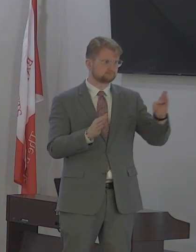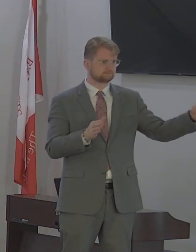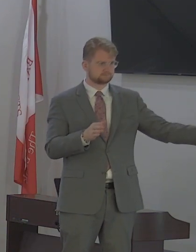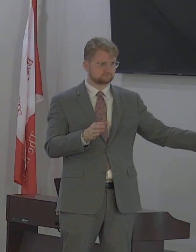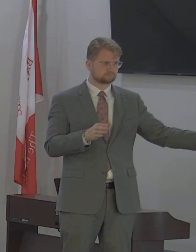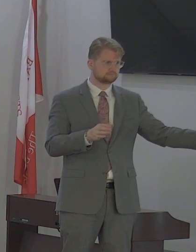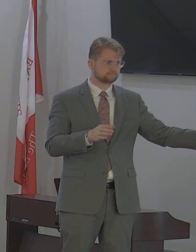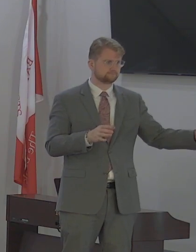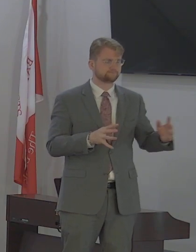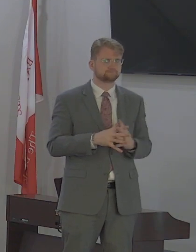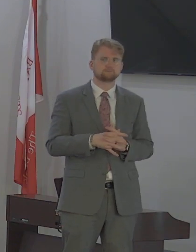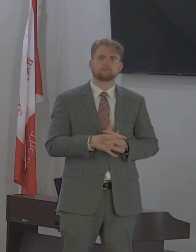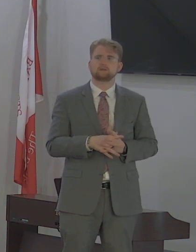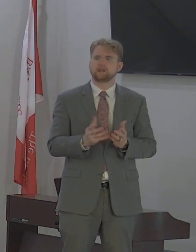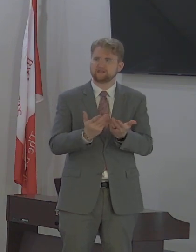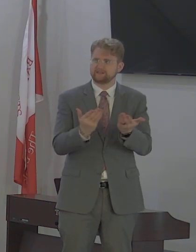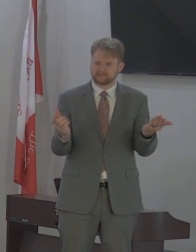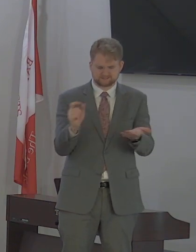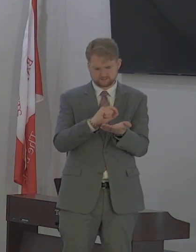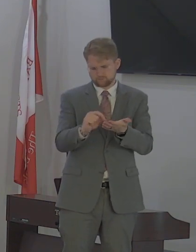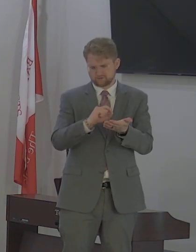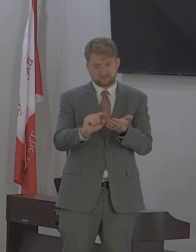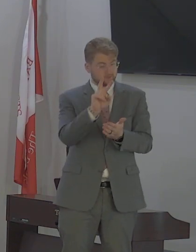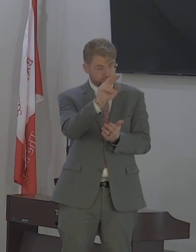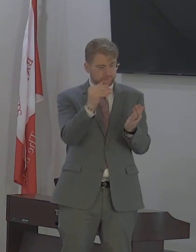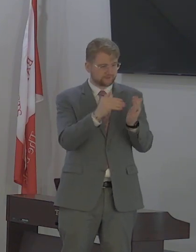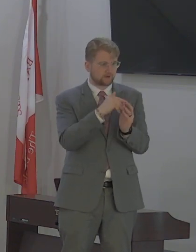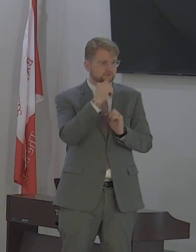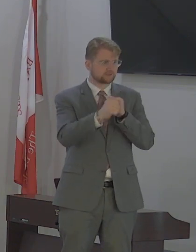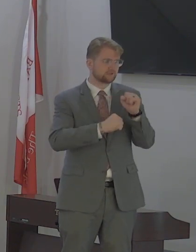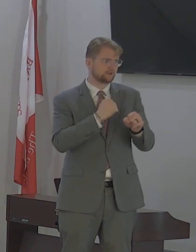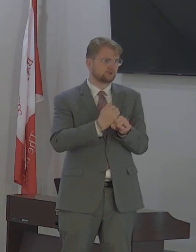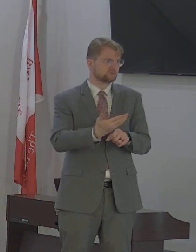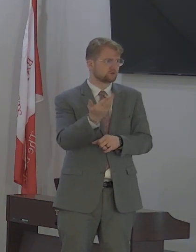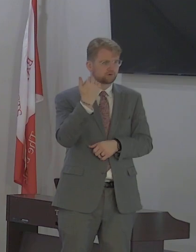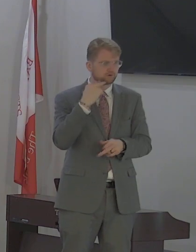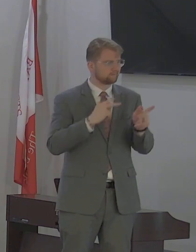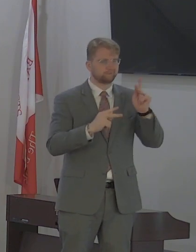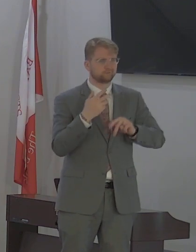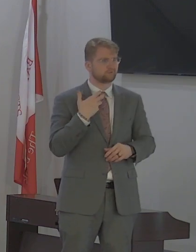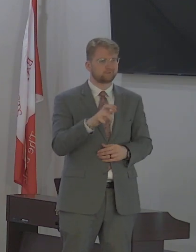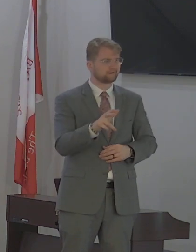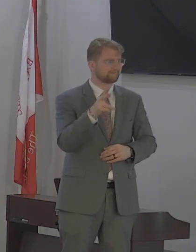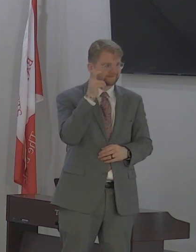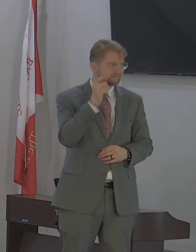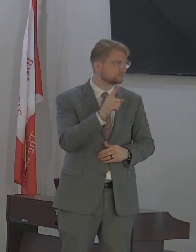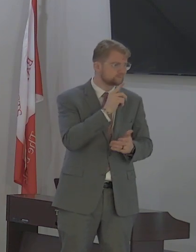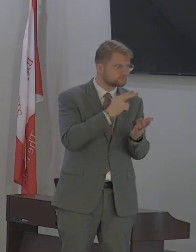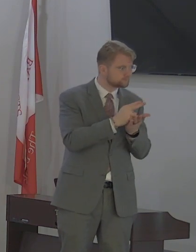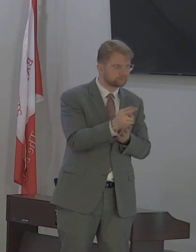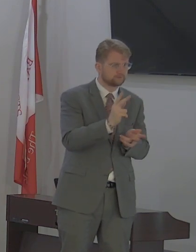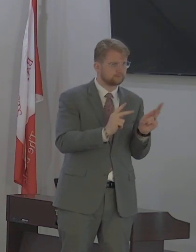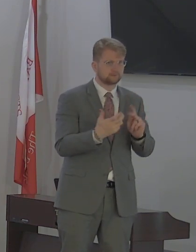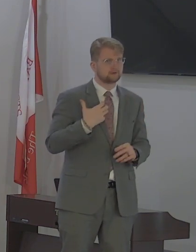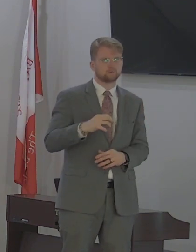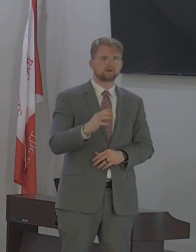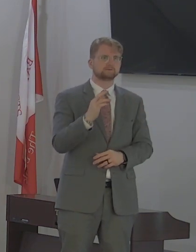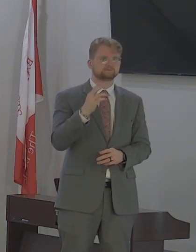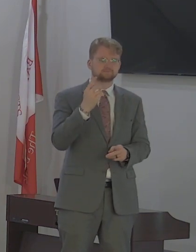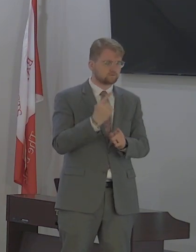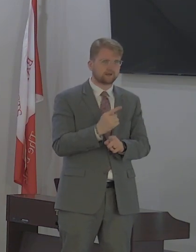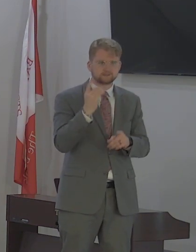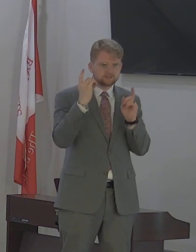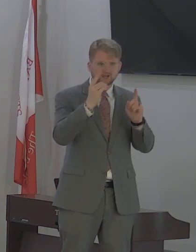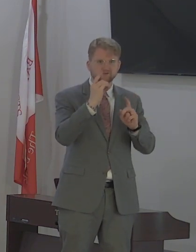And the very things that they wrote about 2,000 years ago, people don't want to listen to truth. People don't want sound doctrine. Evil men are going to